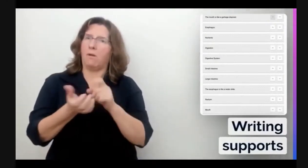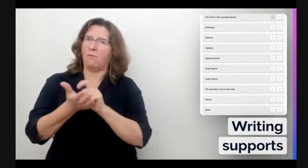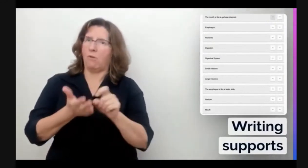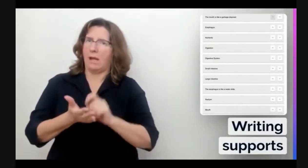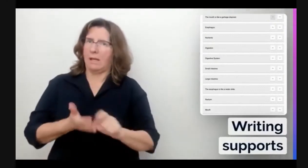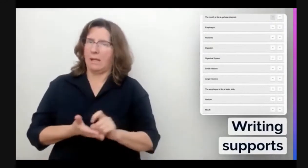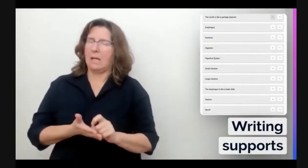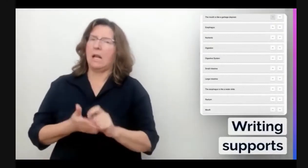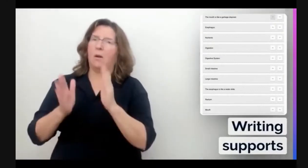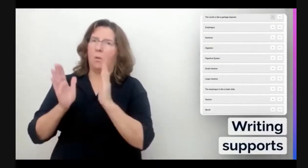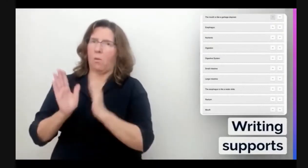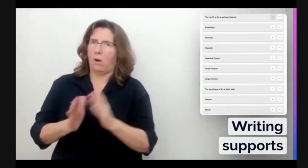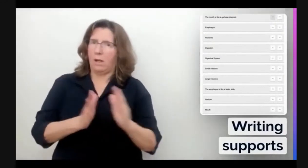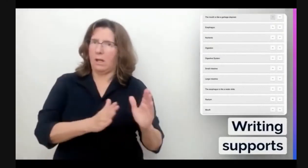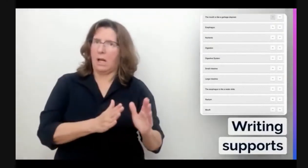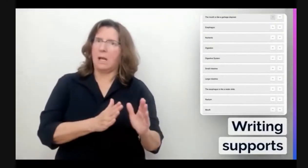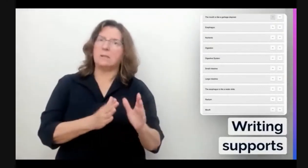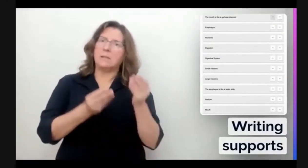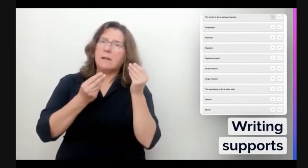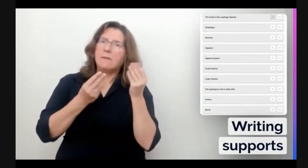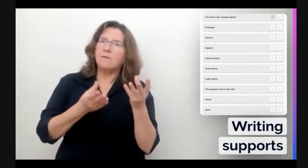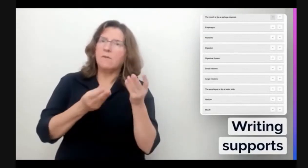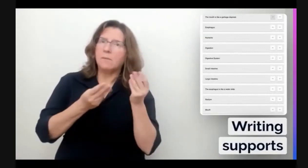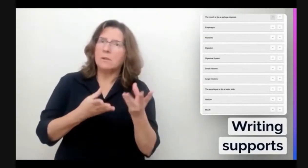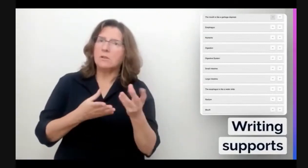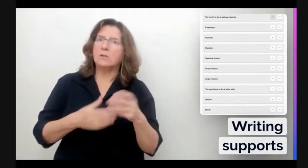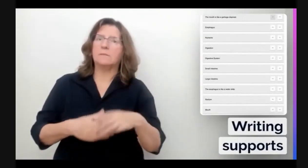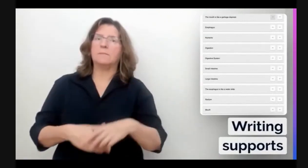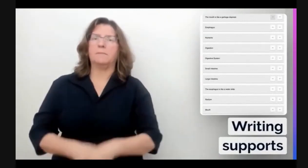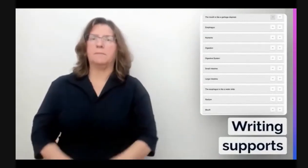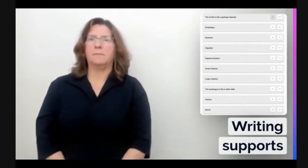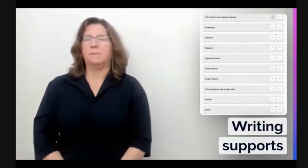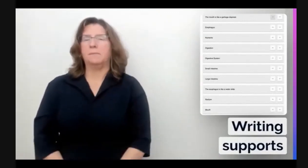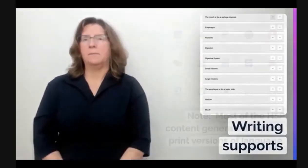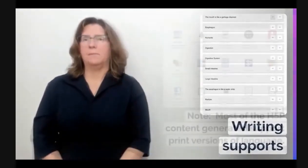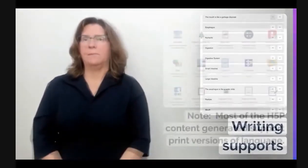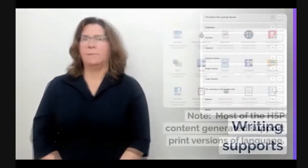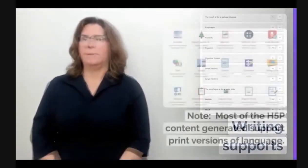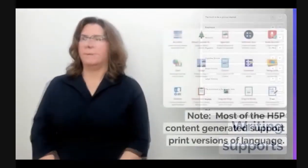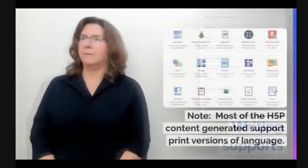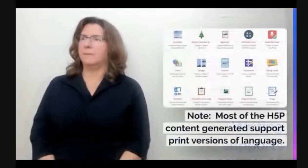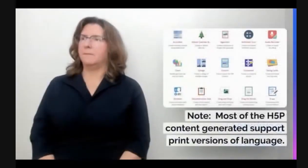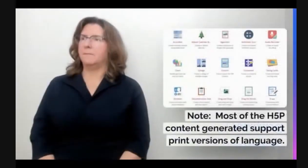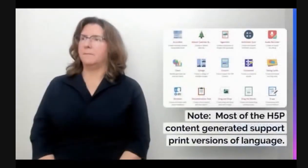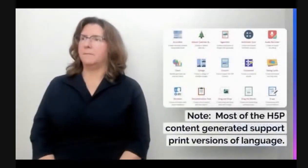From this, they would create an organized written passage.